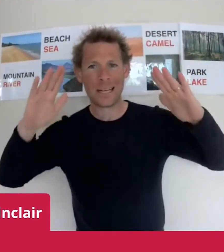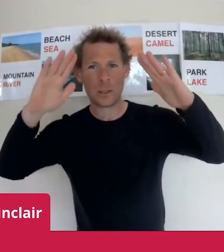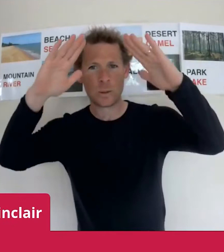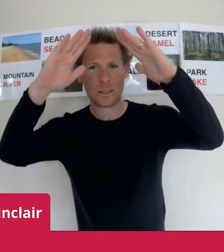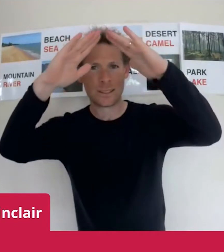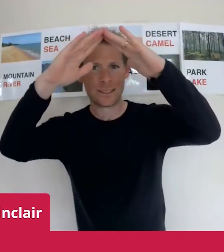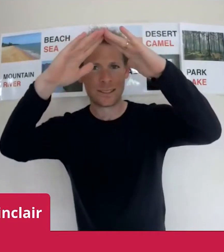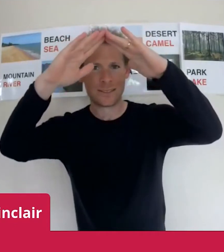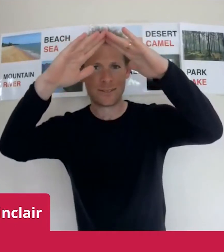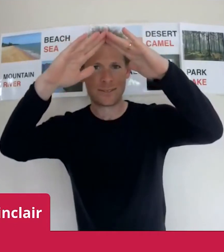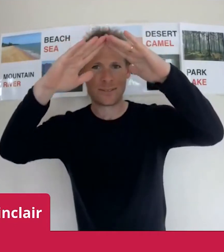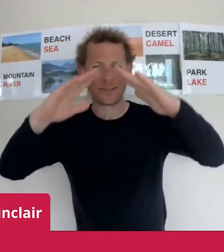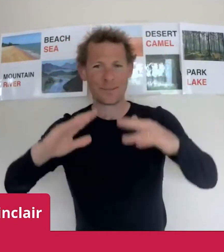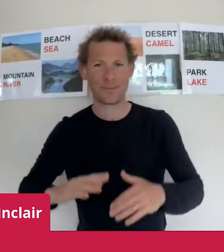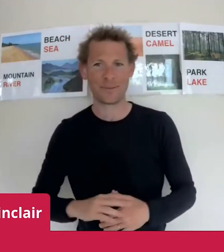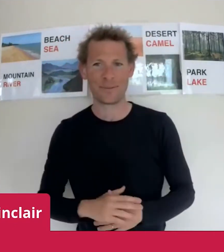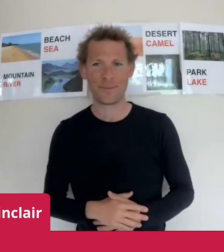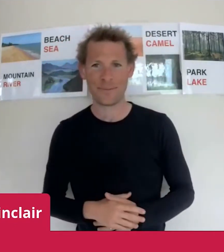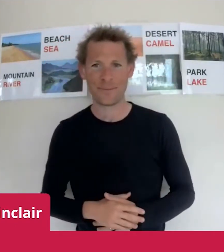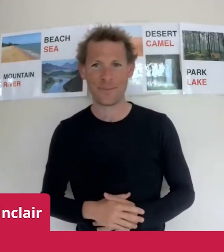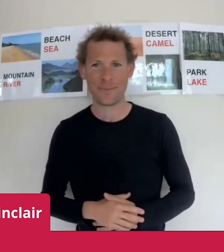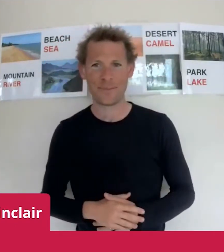The sign is mountain.